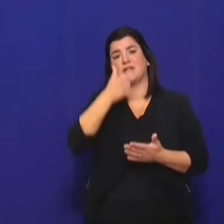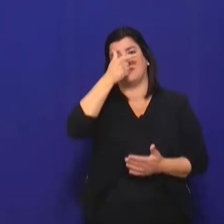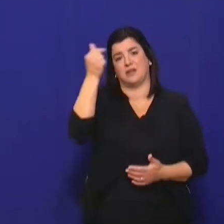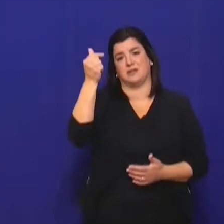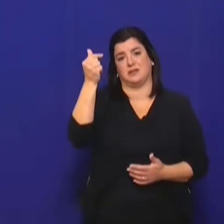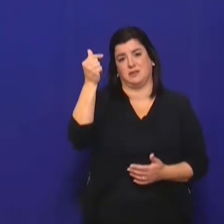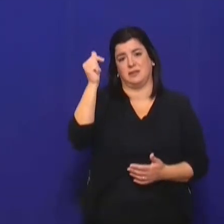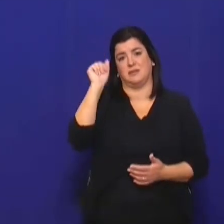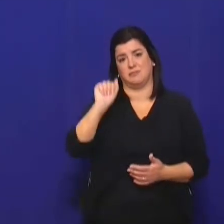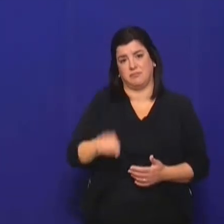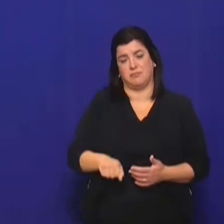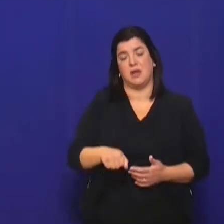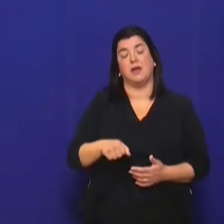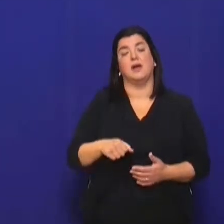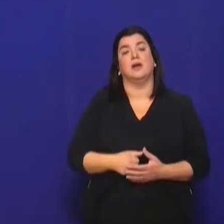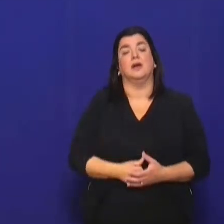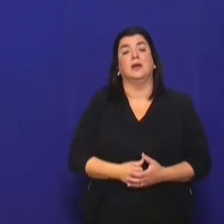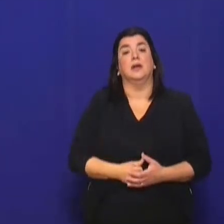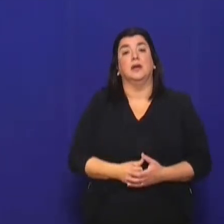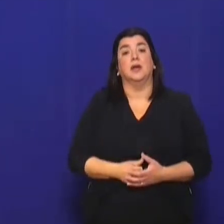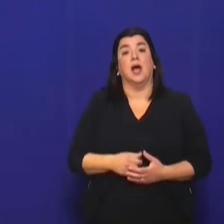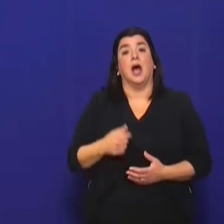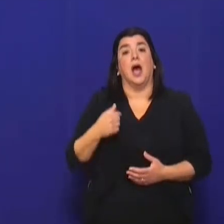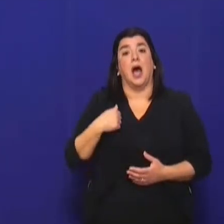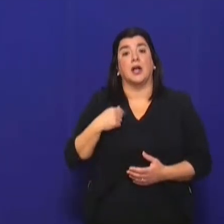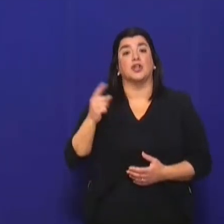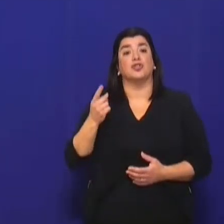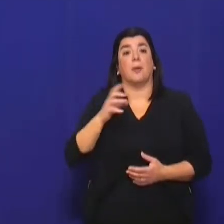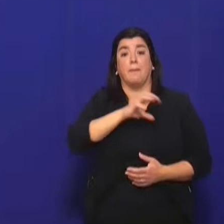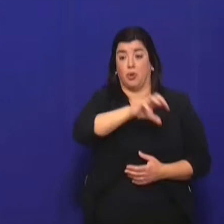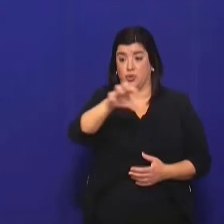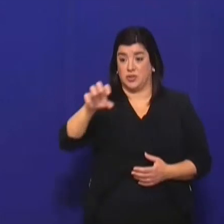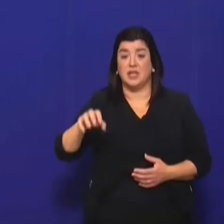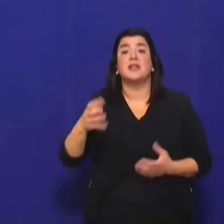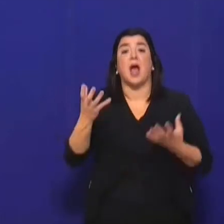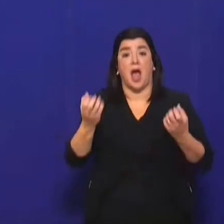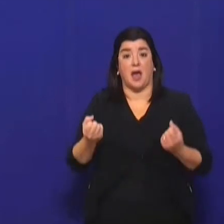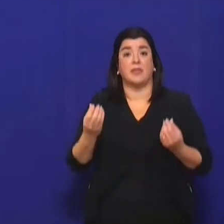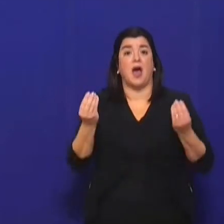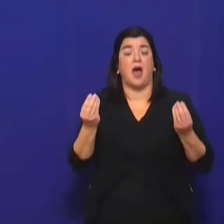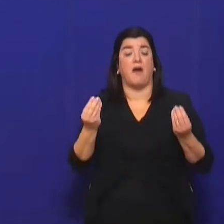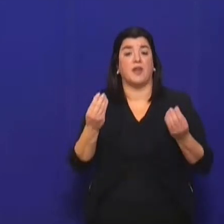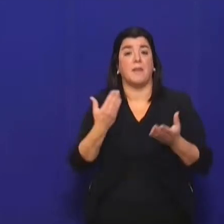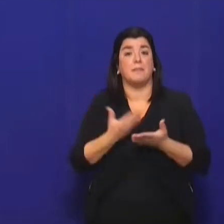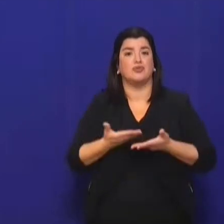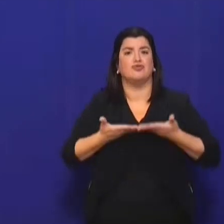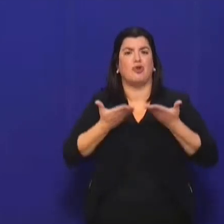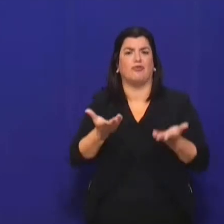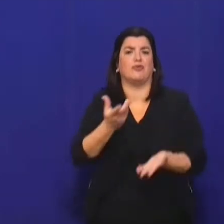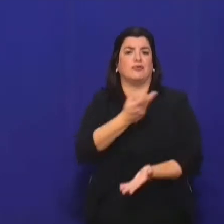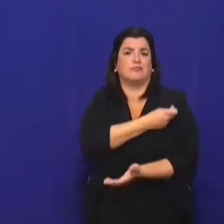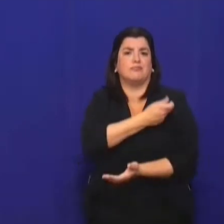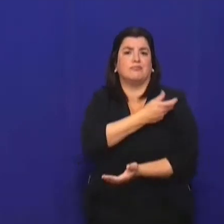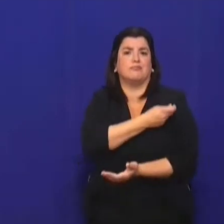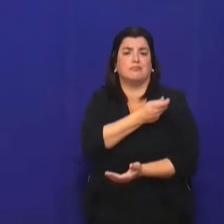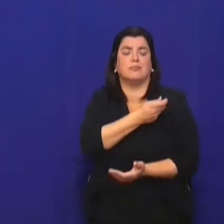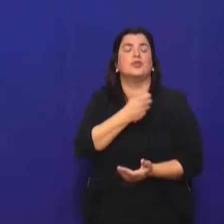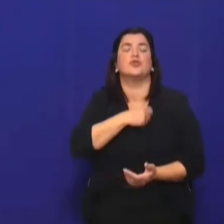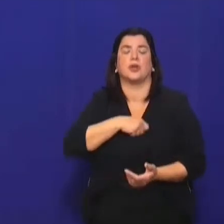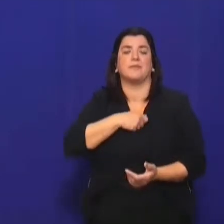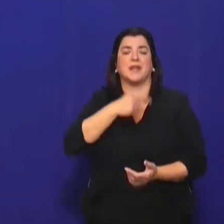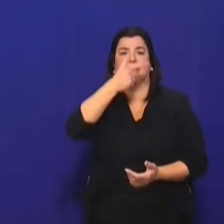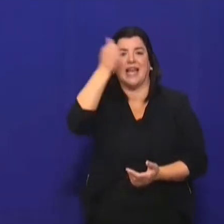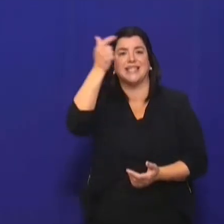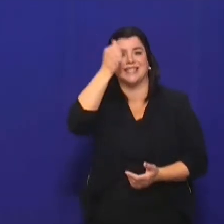it-tests u aħna t-testijiet il-ħabs tagħna qegħdin hemmhekk biex joffru dawn it-testijiet u għandna testijiet li dejjem